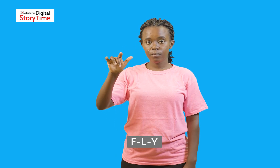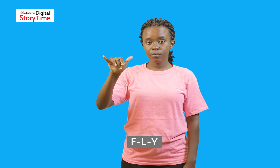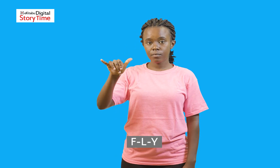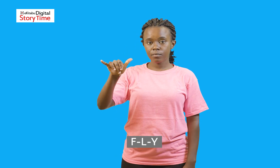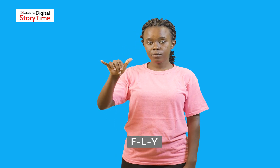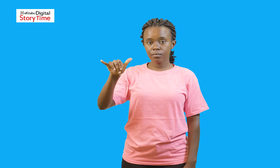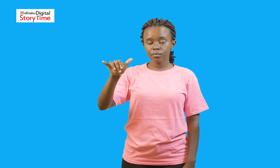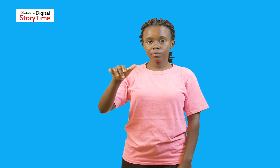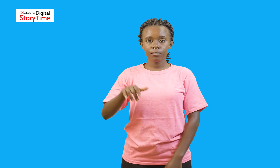F-L-Y.